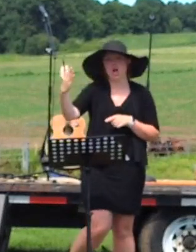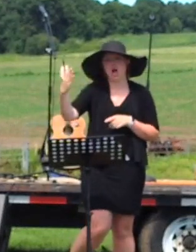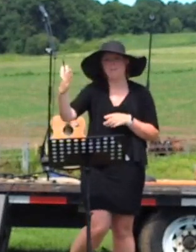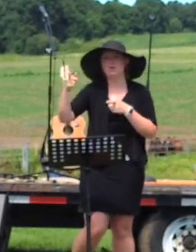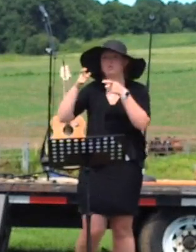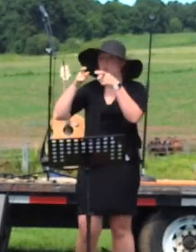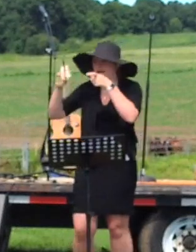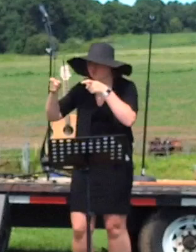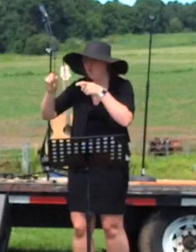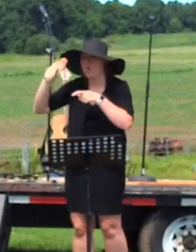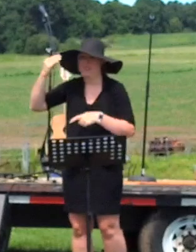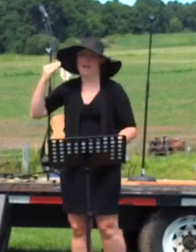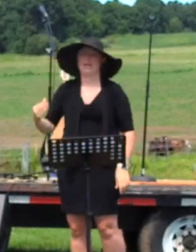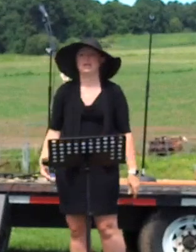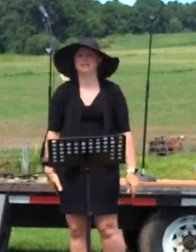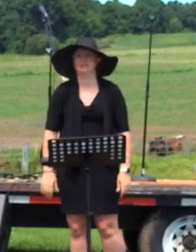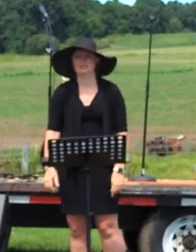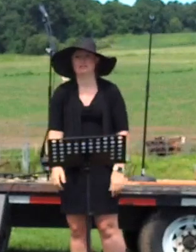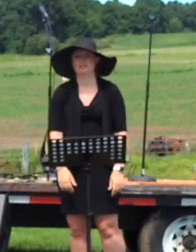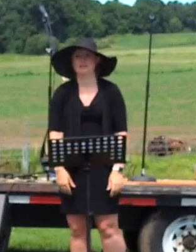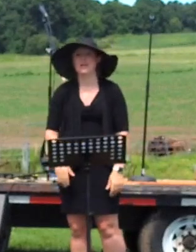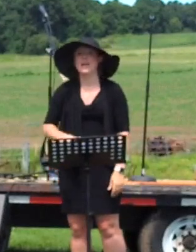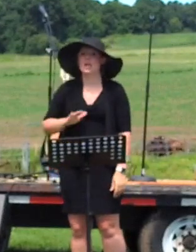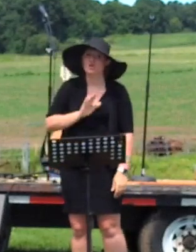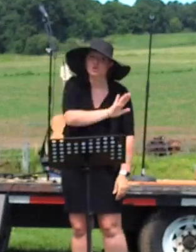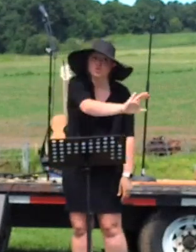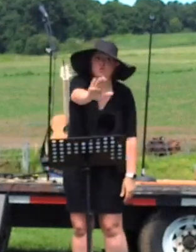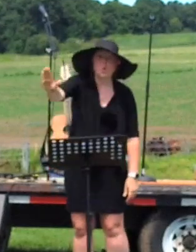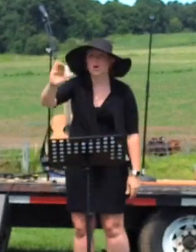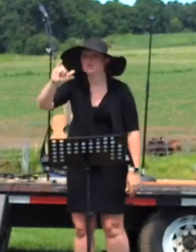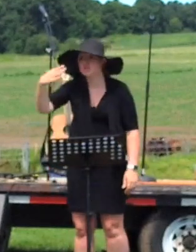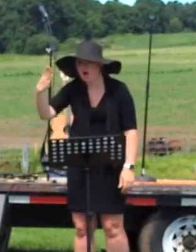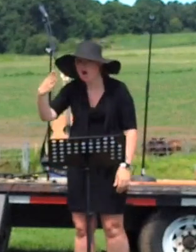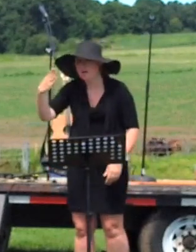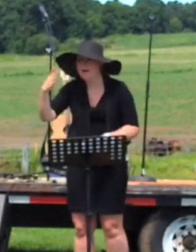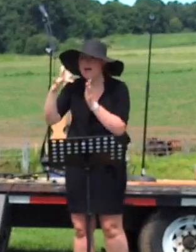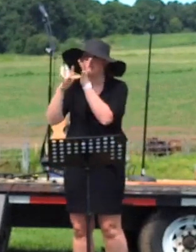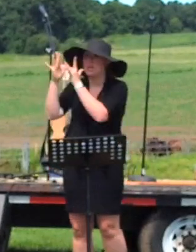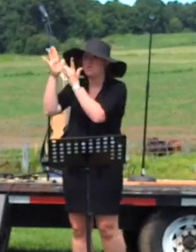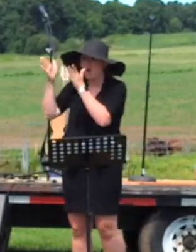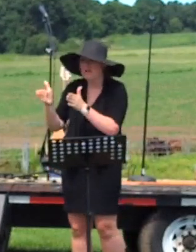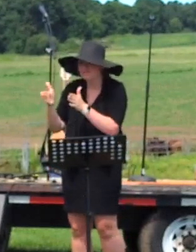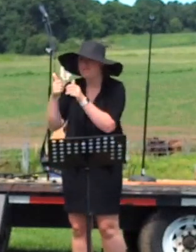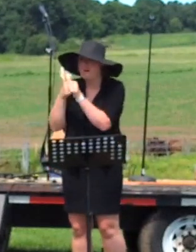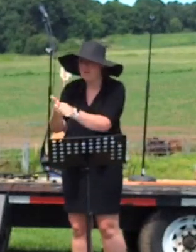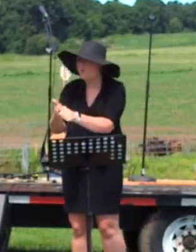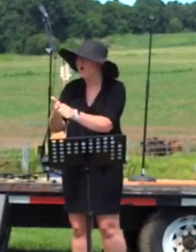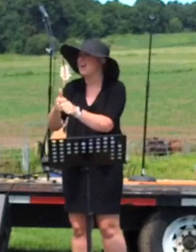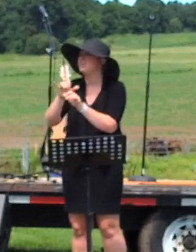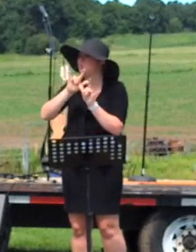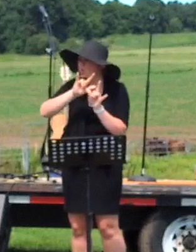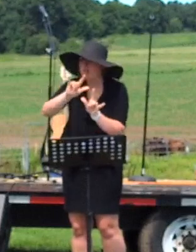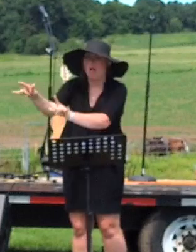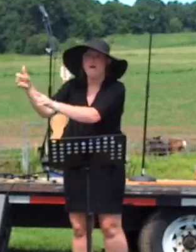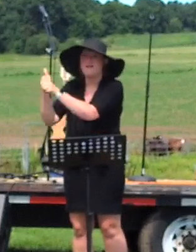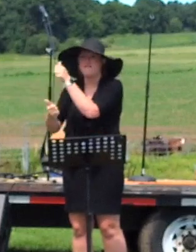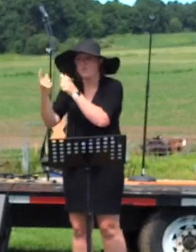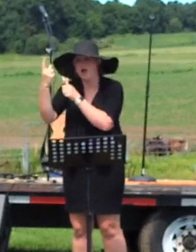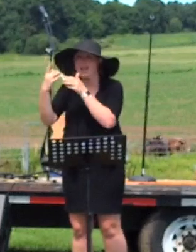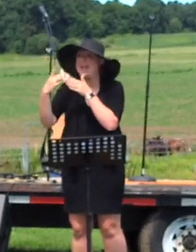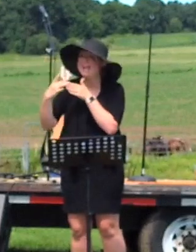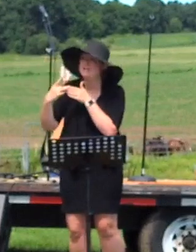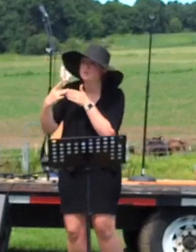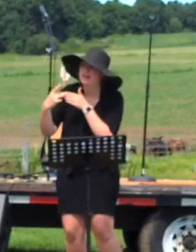control the idiots, okay? Your job as a Christ follower is to love them and lead them into